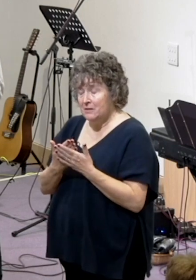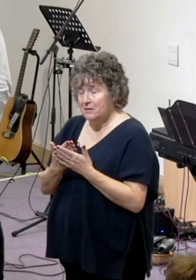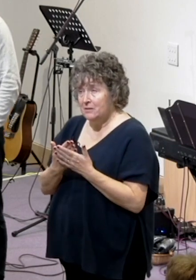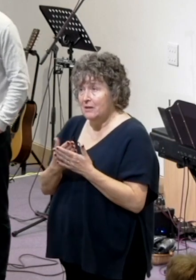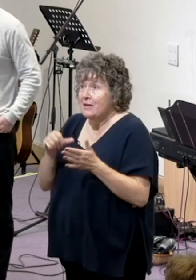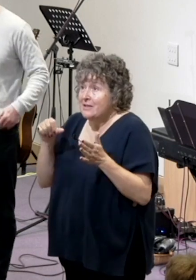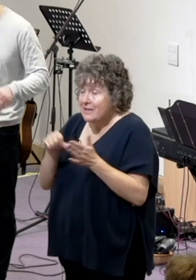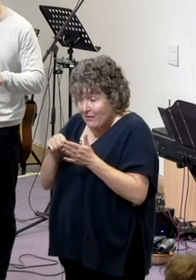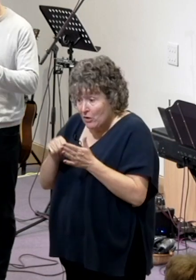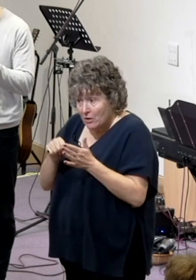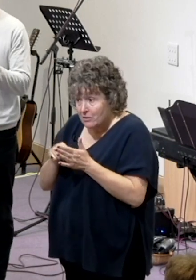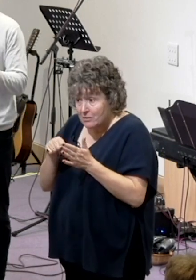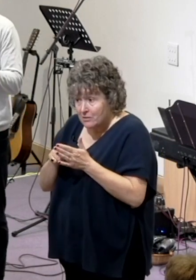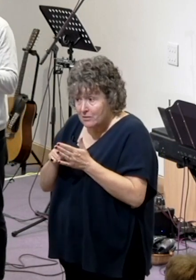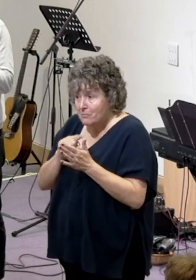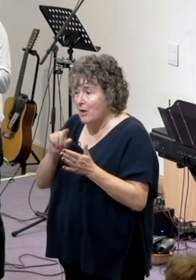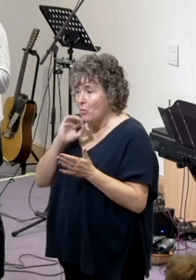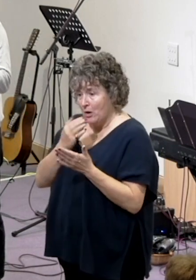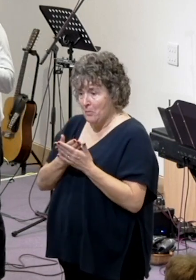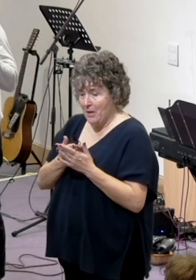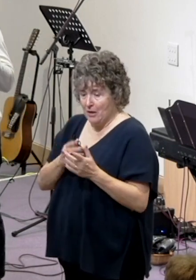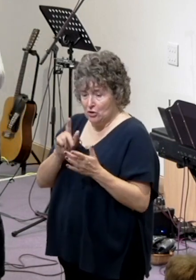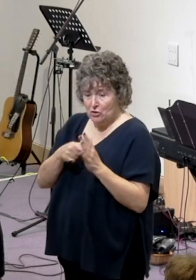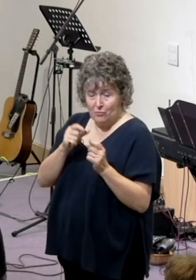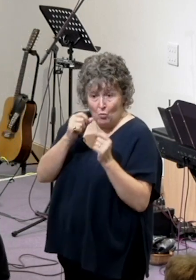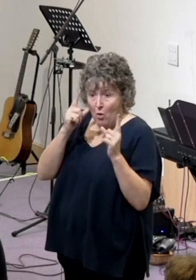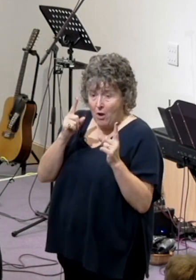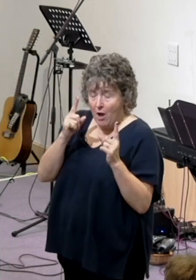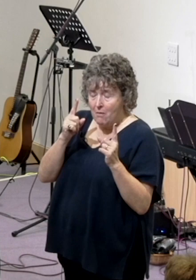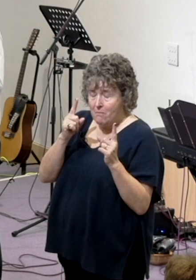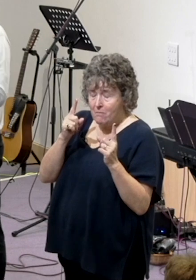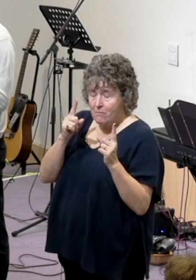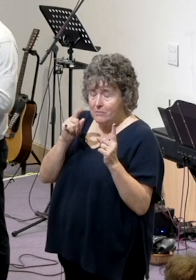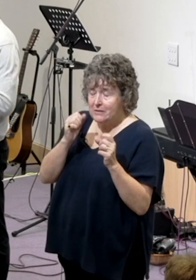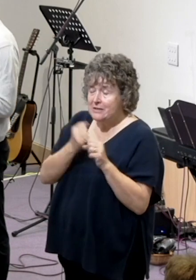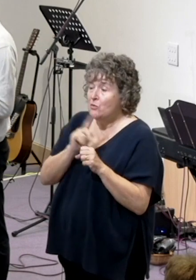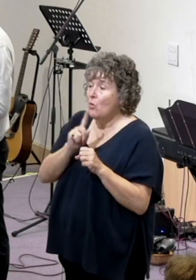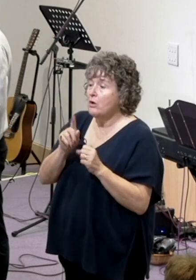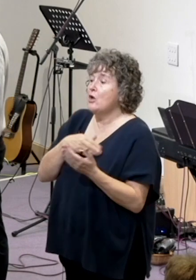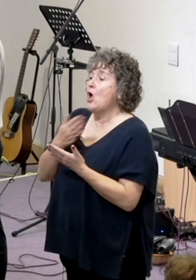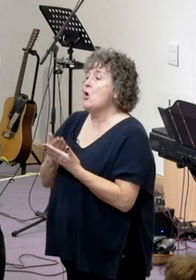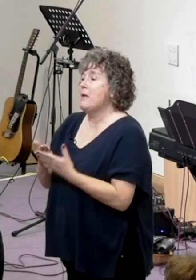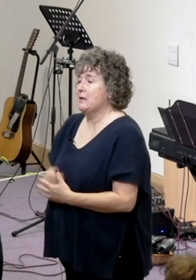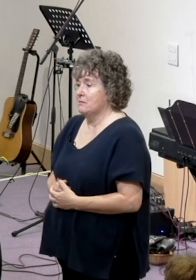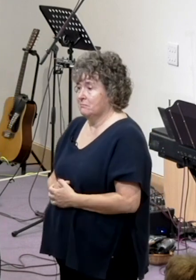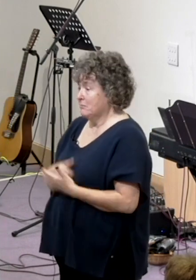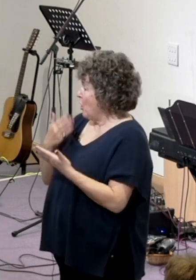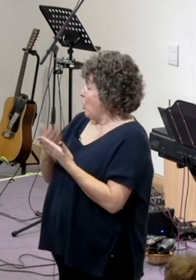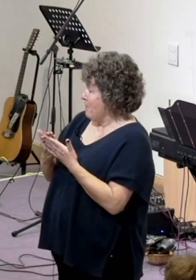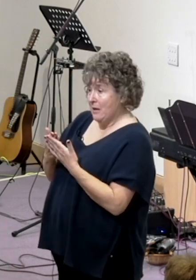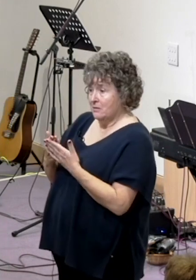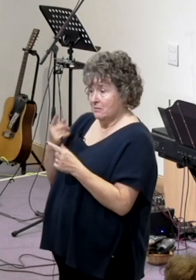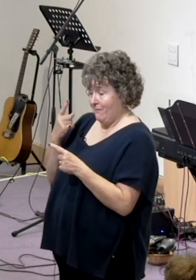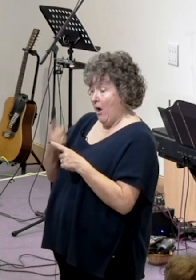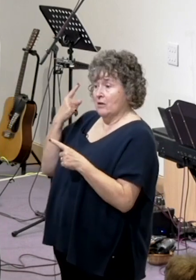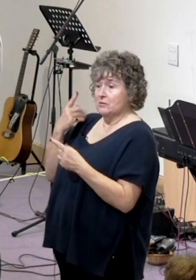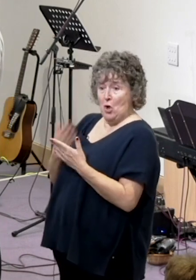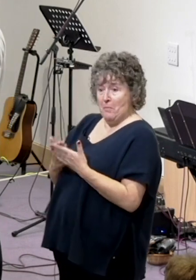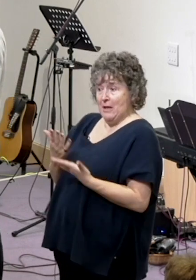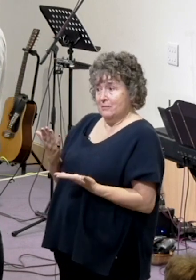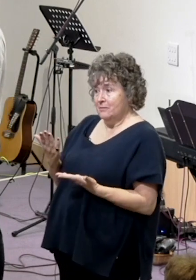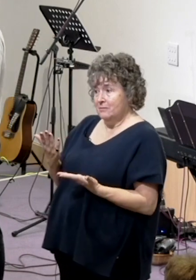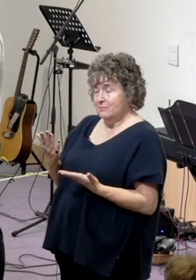obedience. We're told that when he woke up, he immediately obeyed the things God had said to him. So in verse 24,